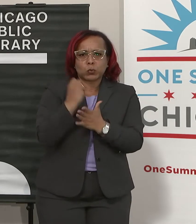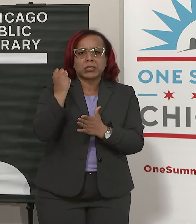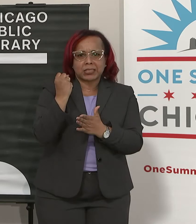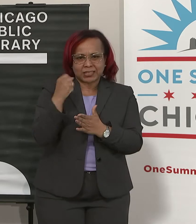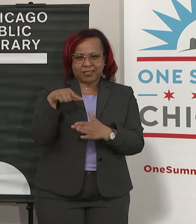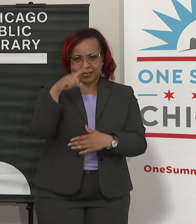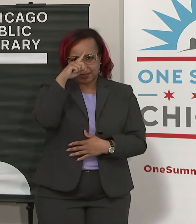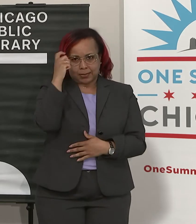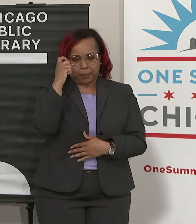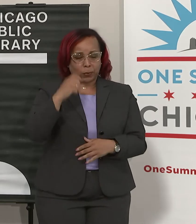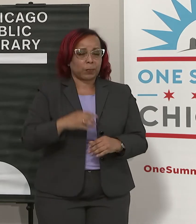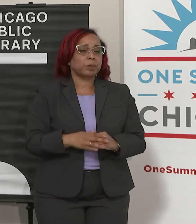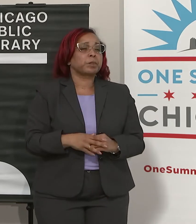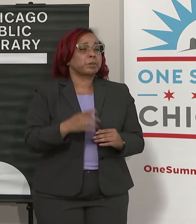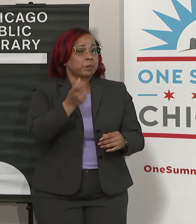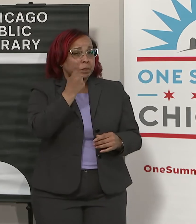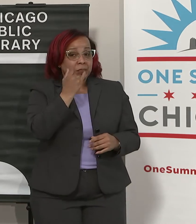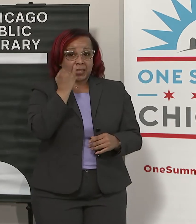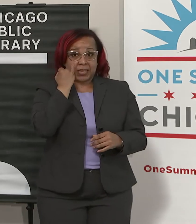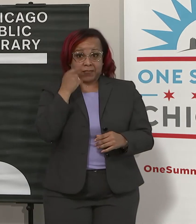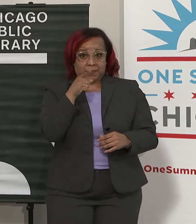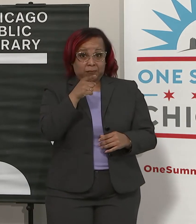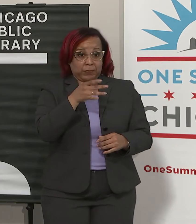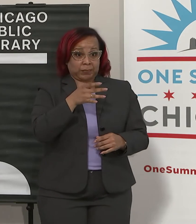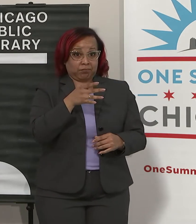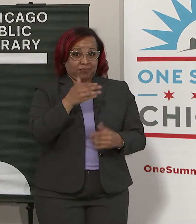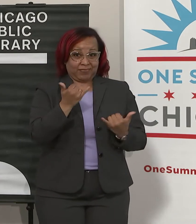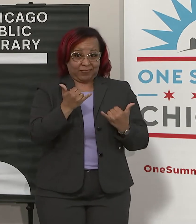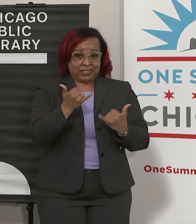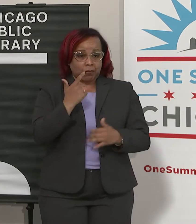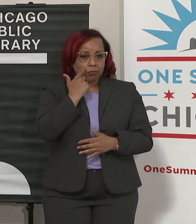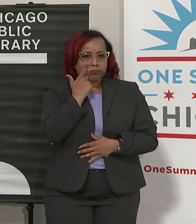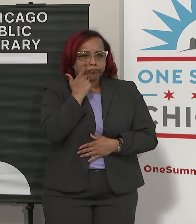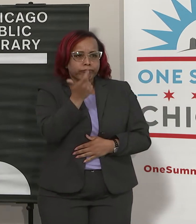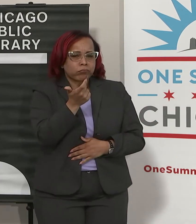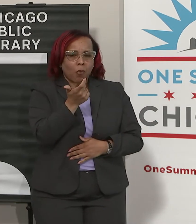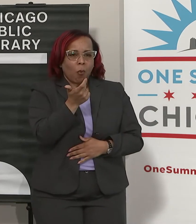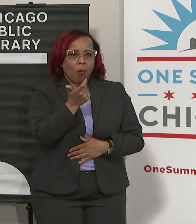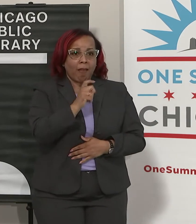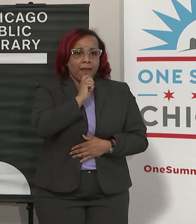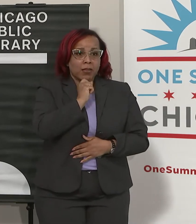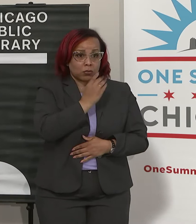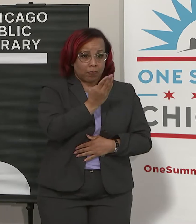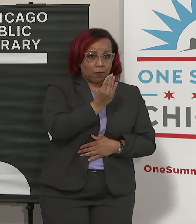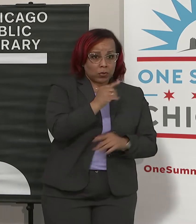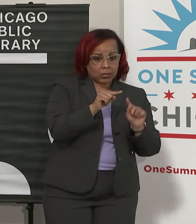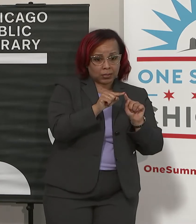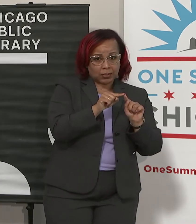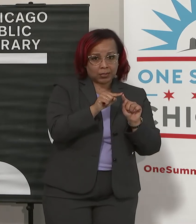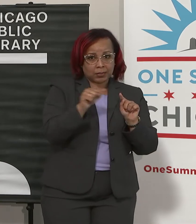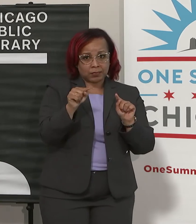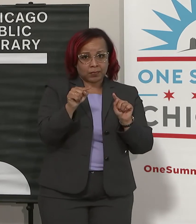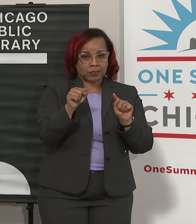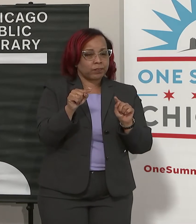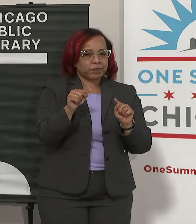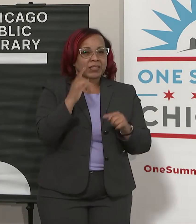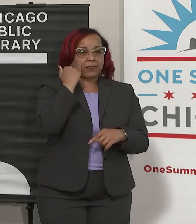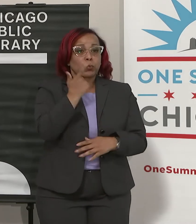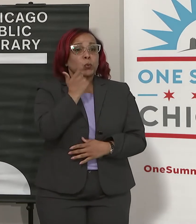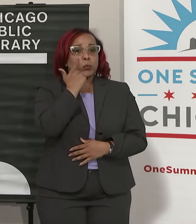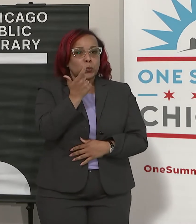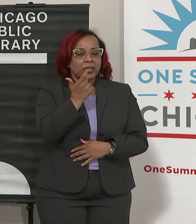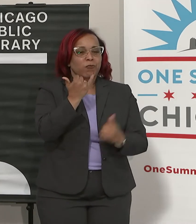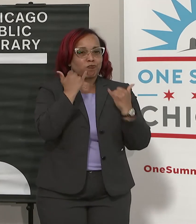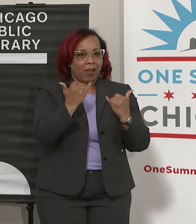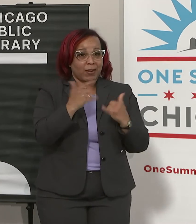opportunities this summer. So if you're turning it in right now and are between the ages of 14, I should say if you're tuning in right